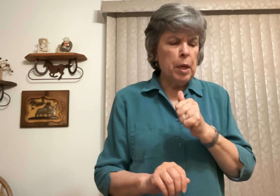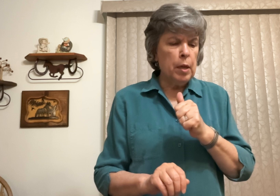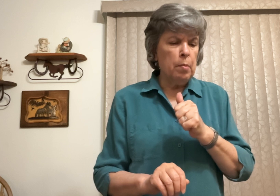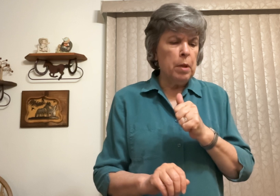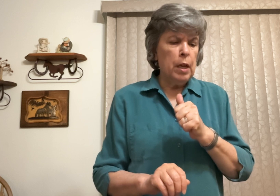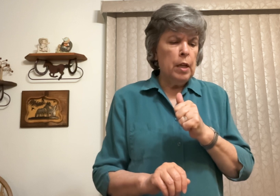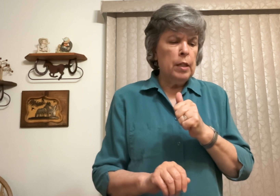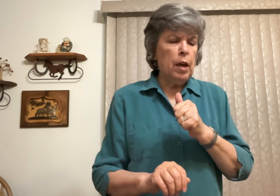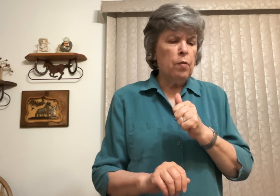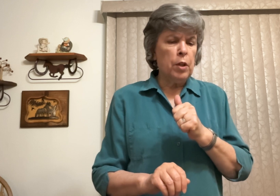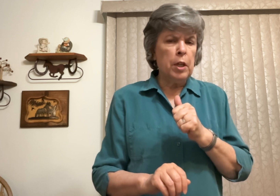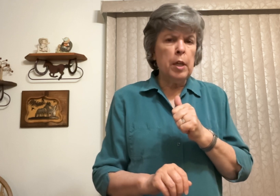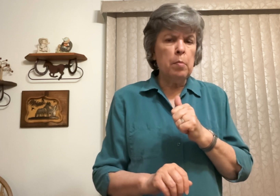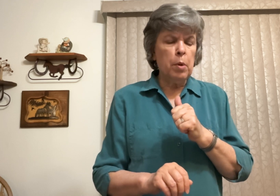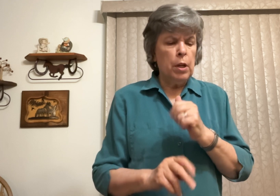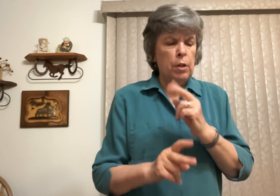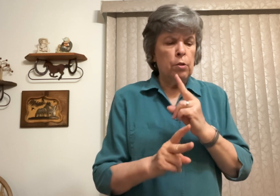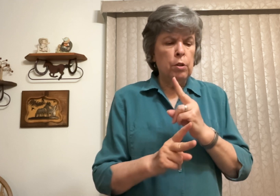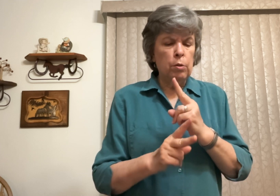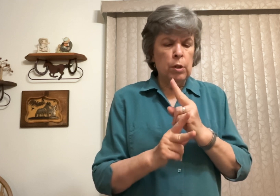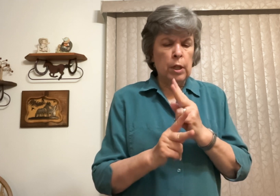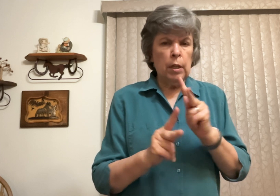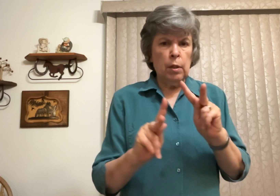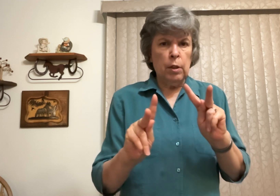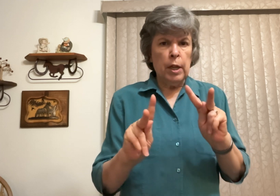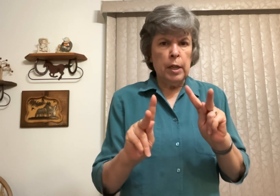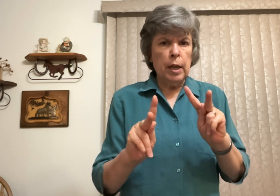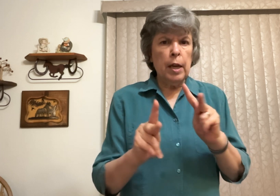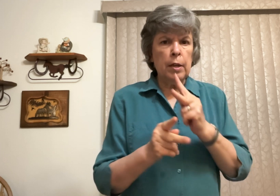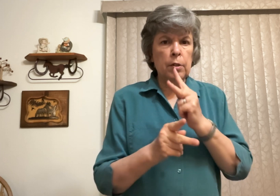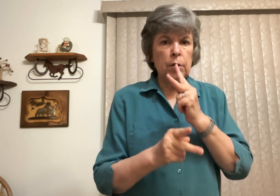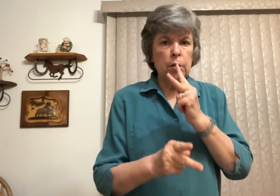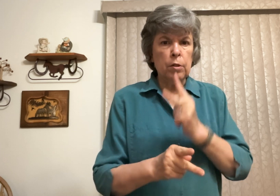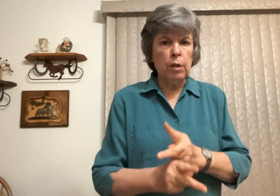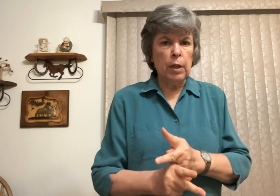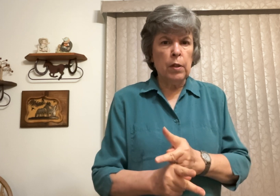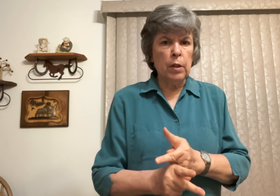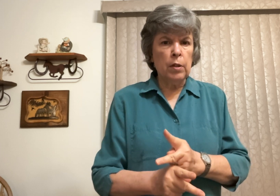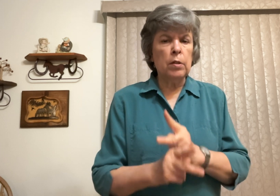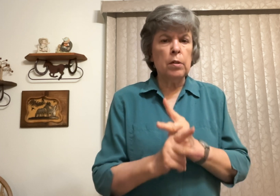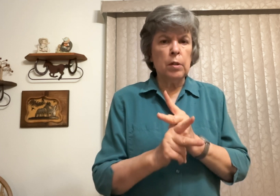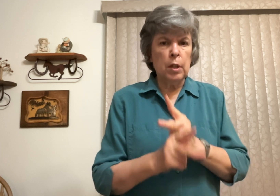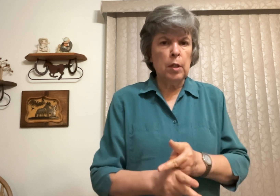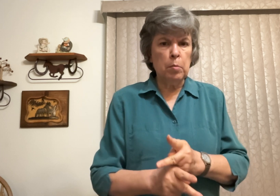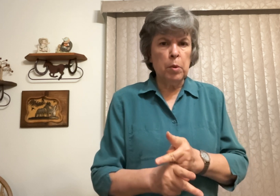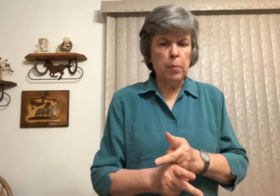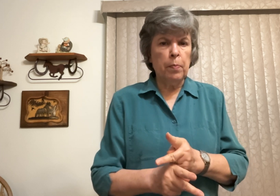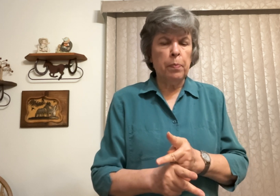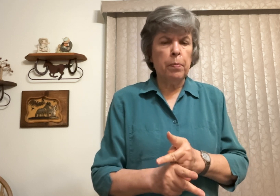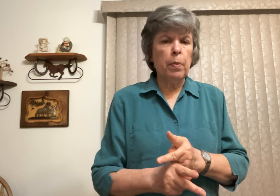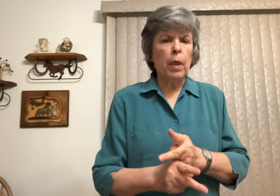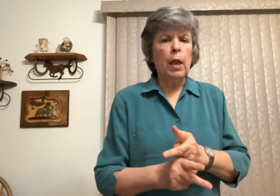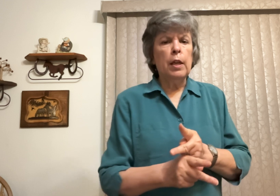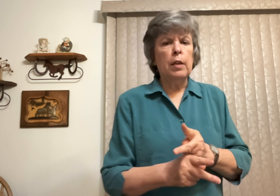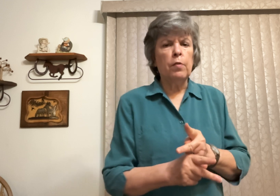him. Now for keep, you can take K's and do like this, keep. In fact,